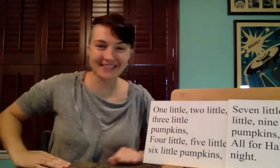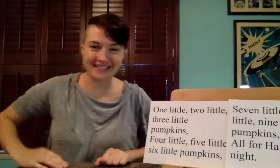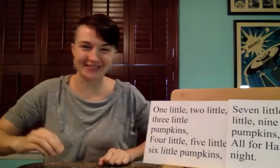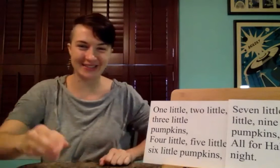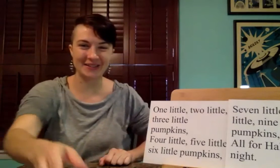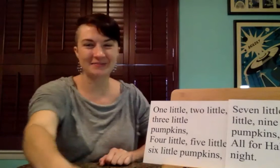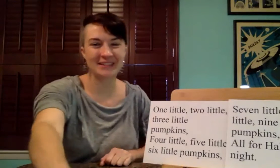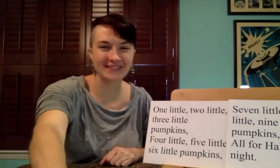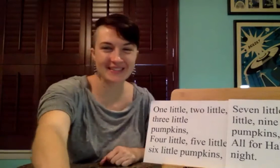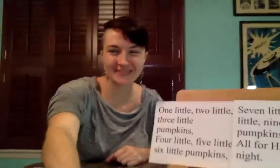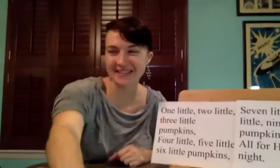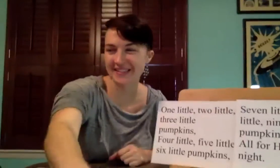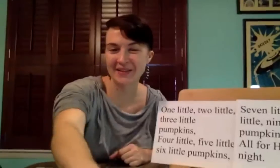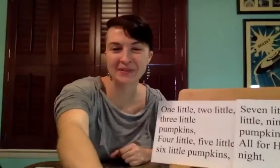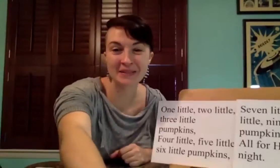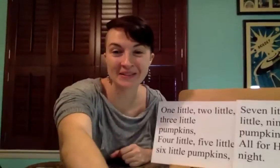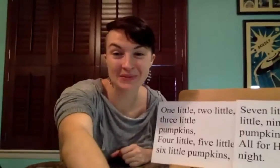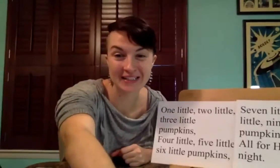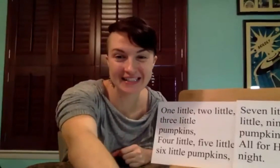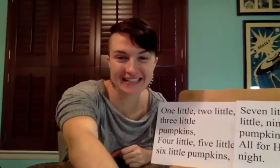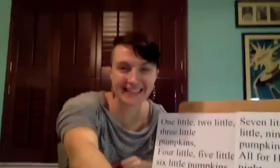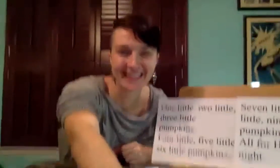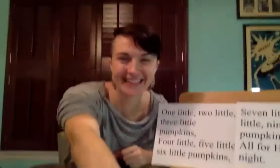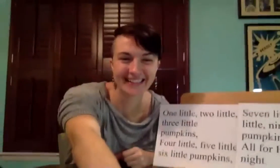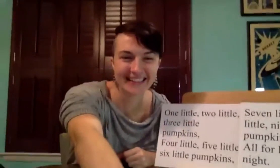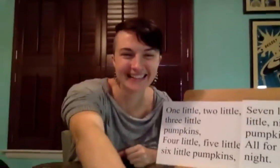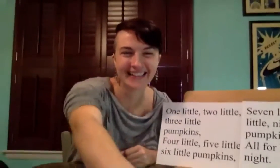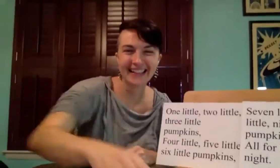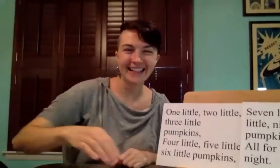so it's hard for me to go slow because I don't have anybody to watch.